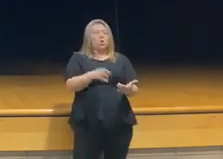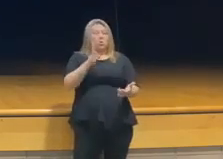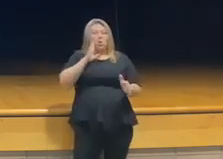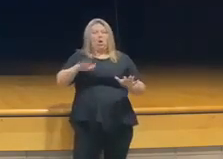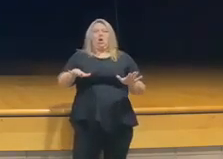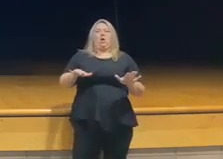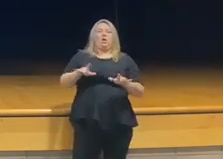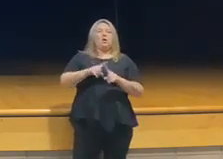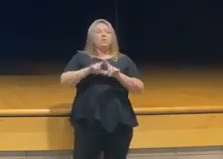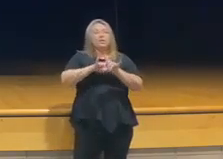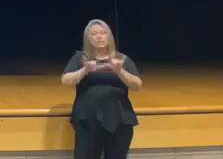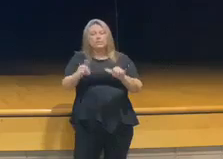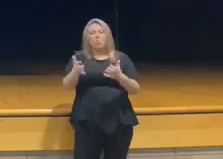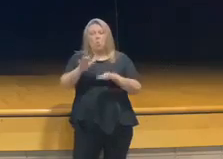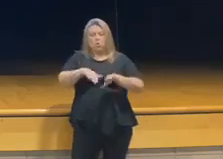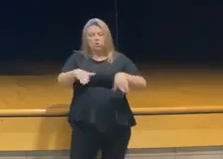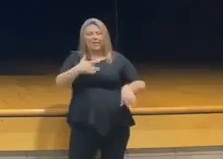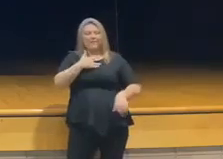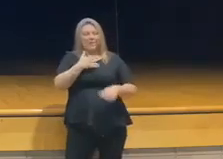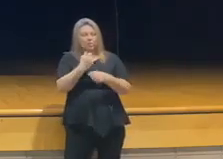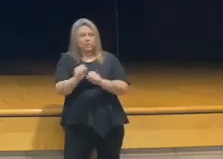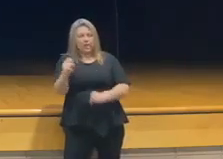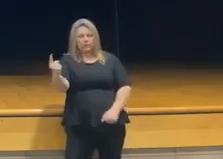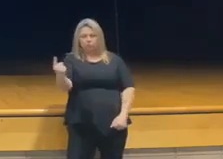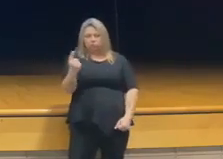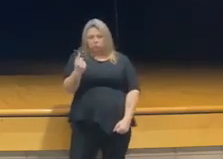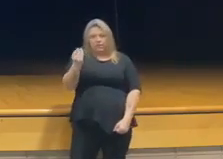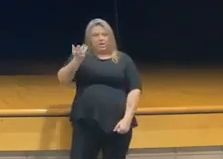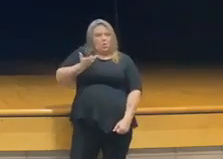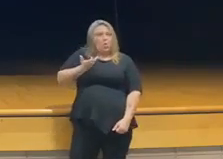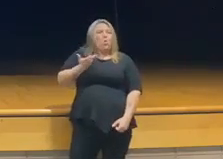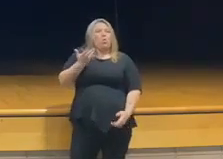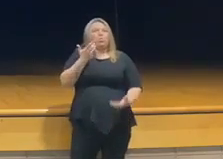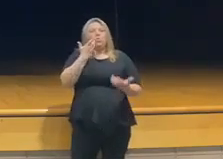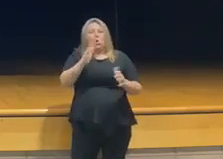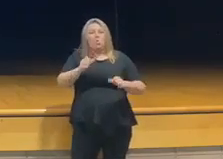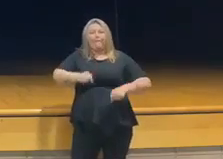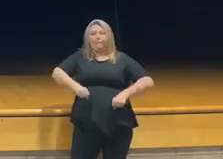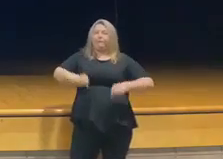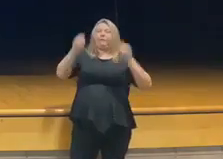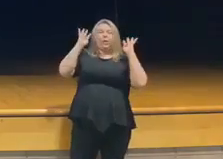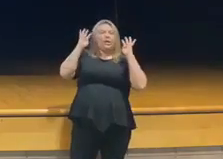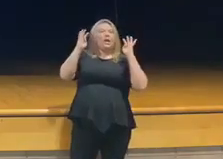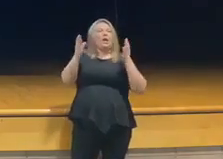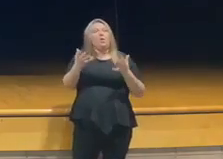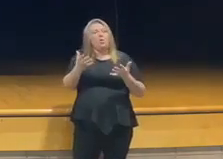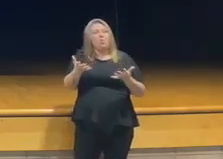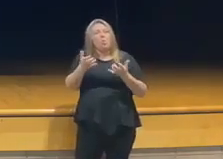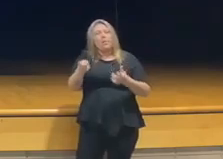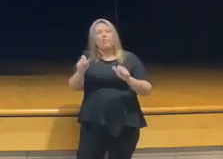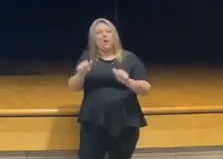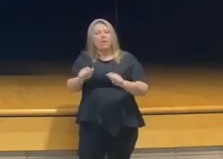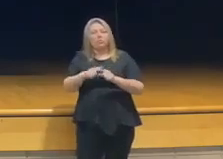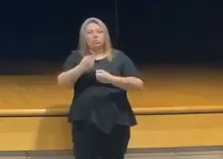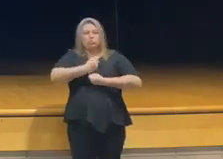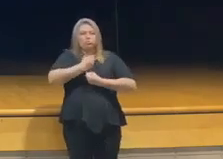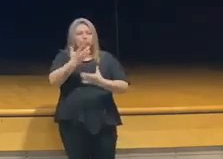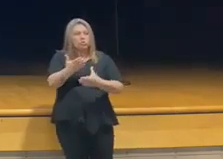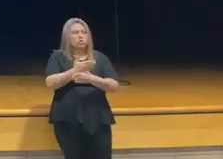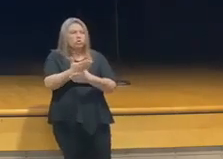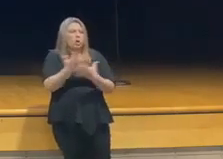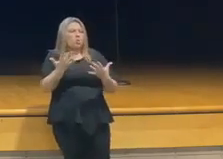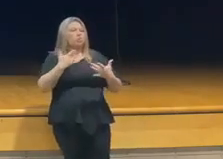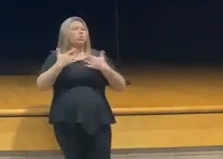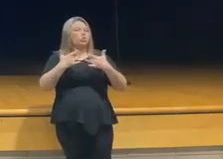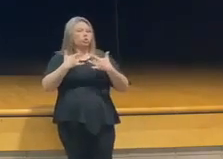to us no matter what, and we're not going to freak out, and that they can tell us what's concerning so that they'll